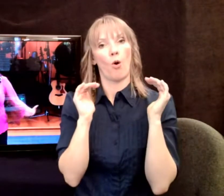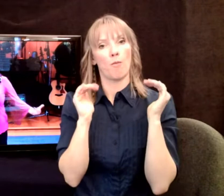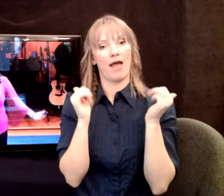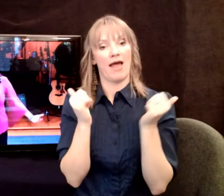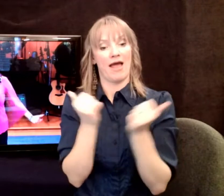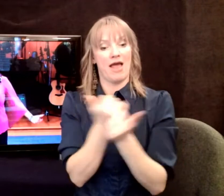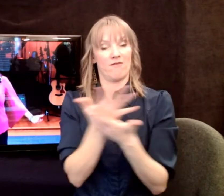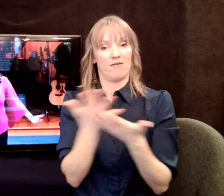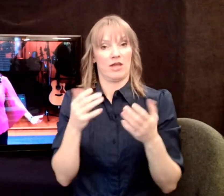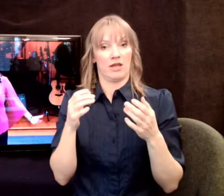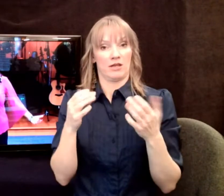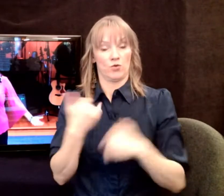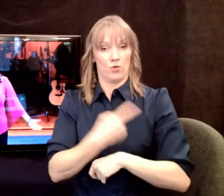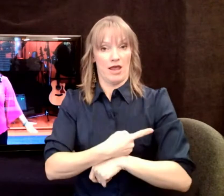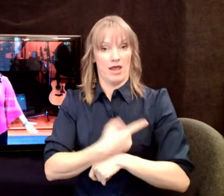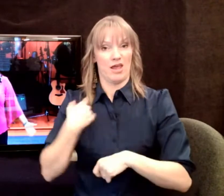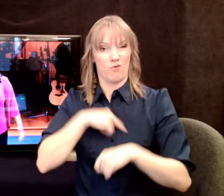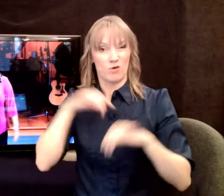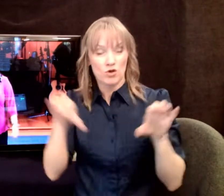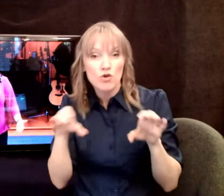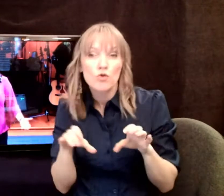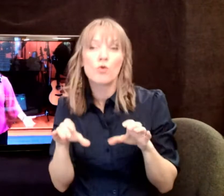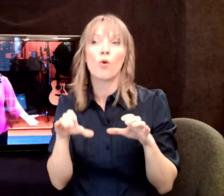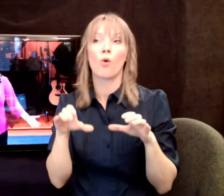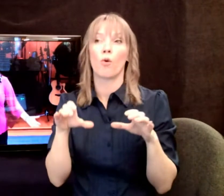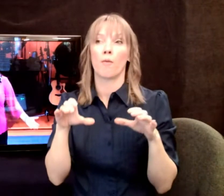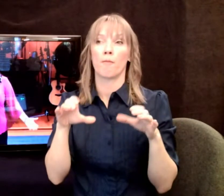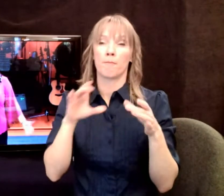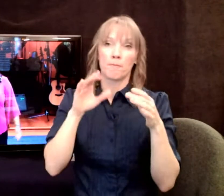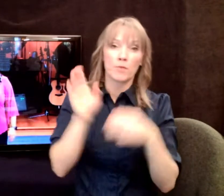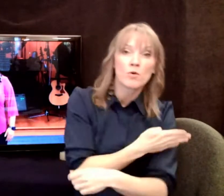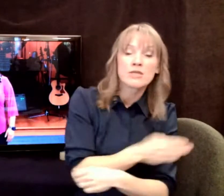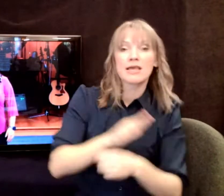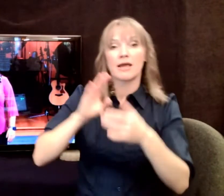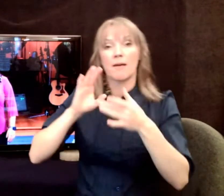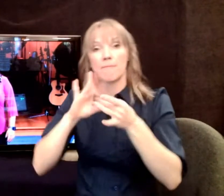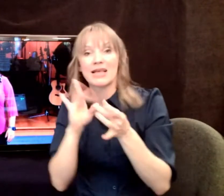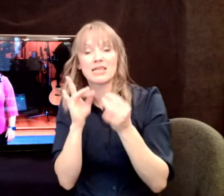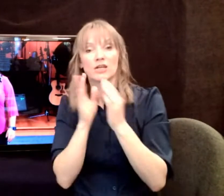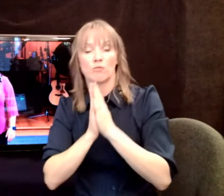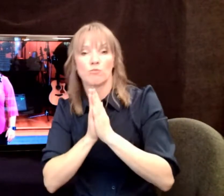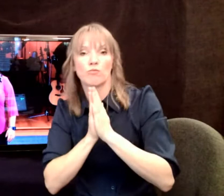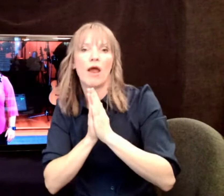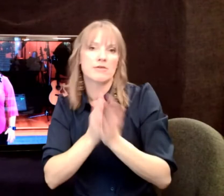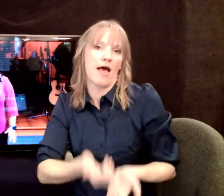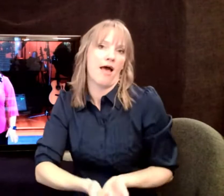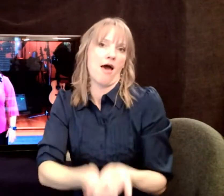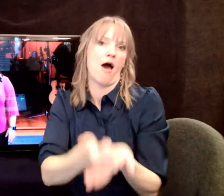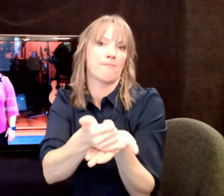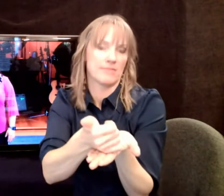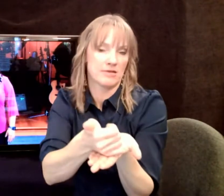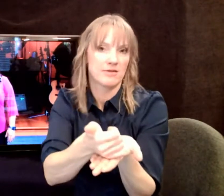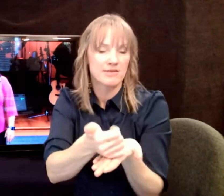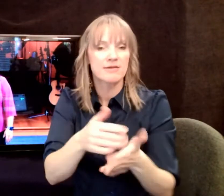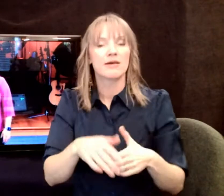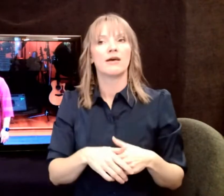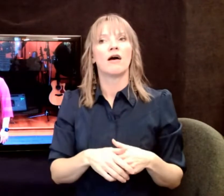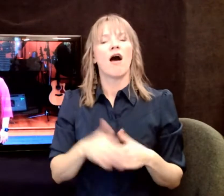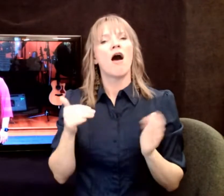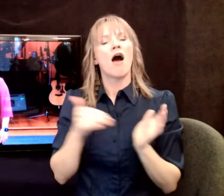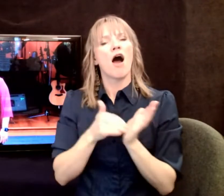that we're doing here today in our music and message and prayers is helpful. And I feel many times